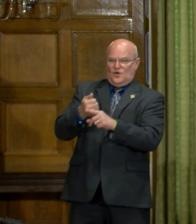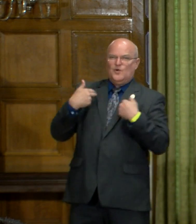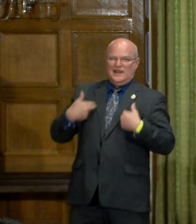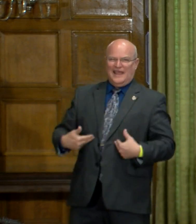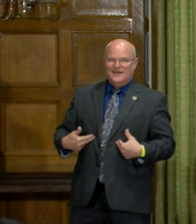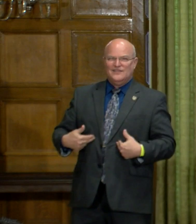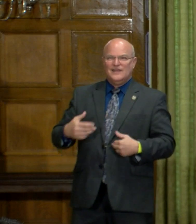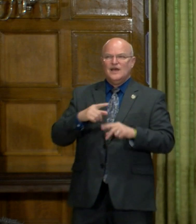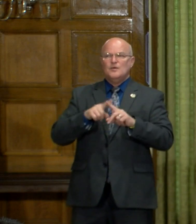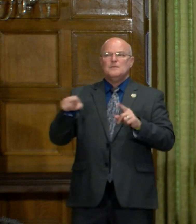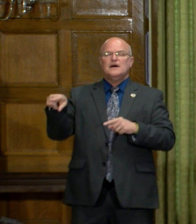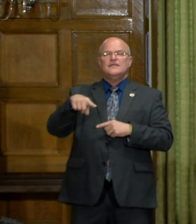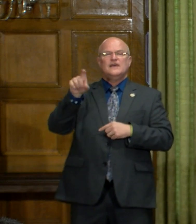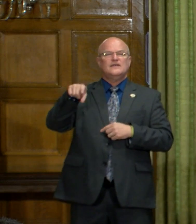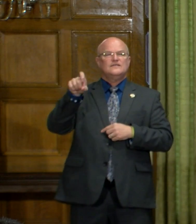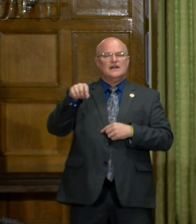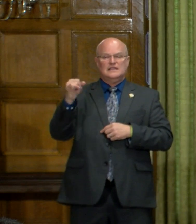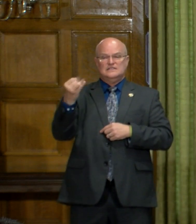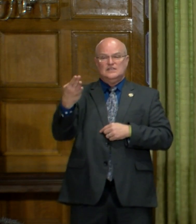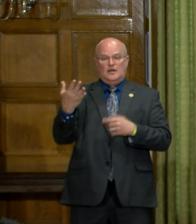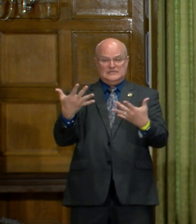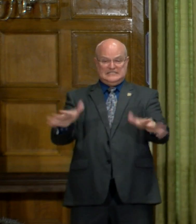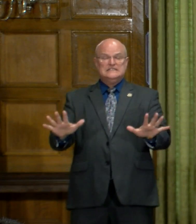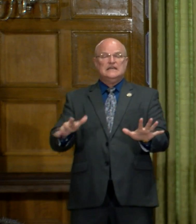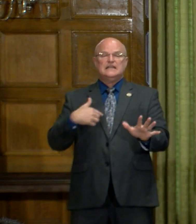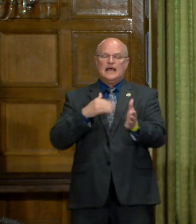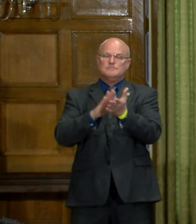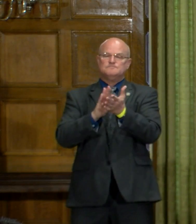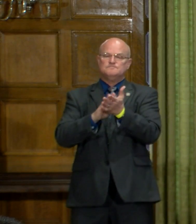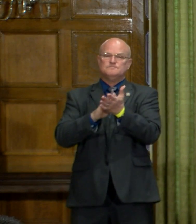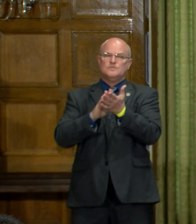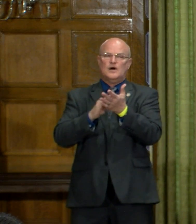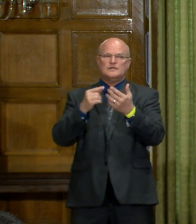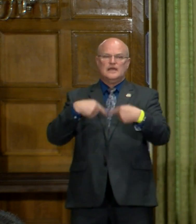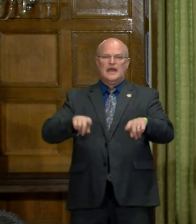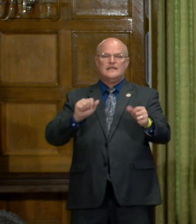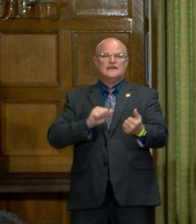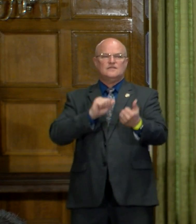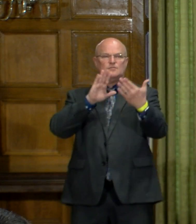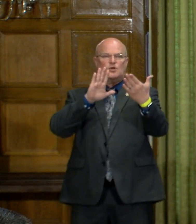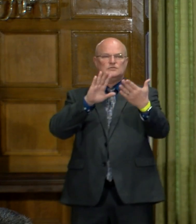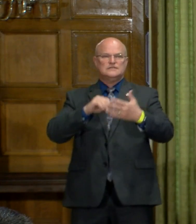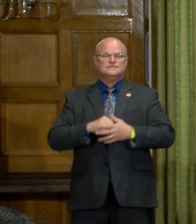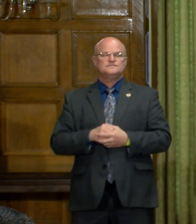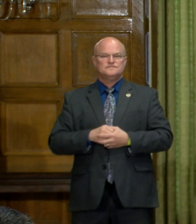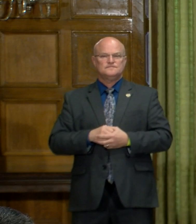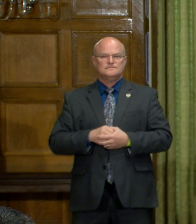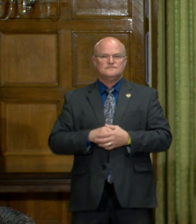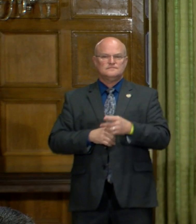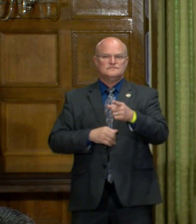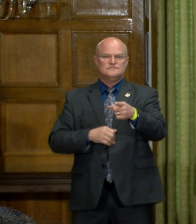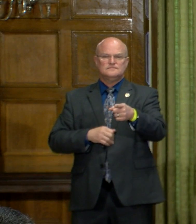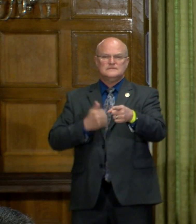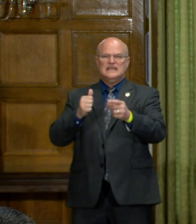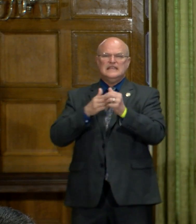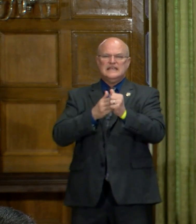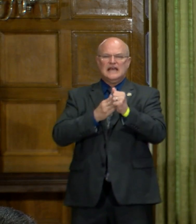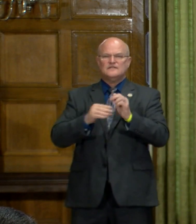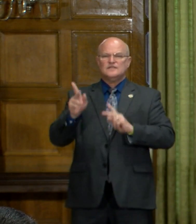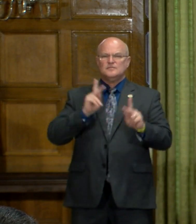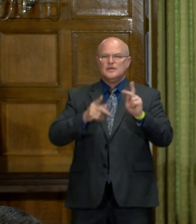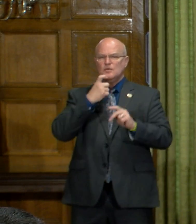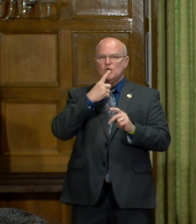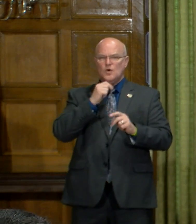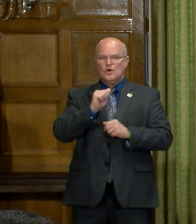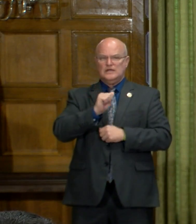health, but they've got a job to get done, and I applaud them for the way they've approached it. Any guidance for those